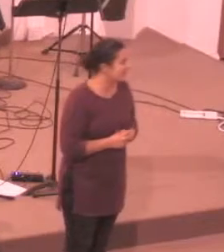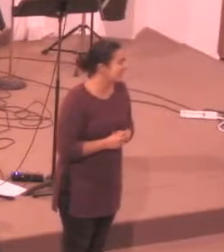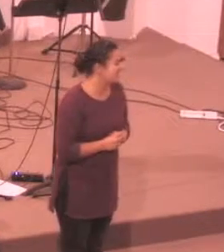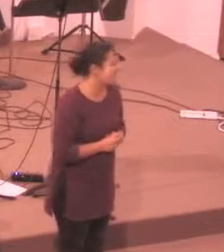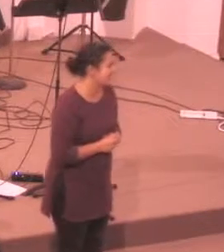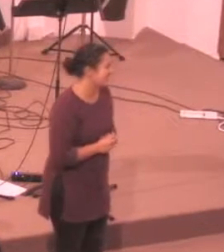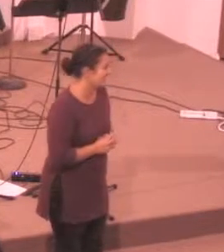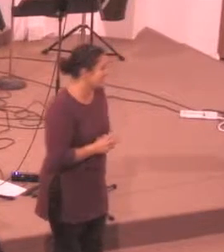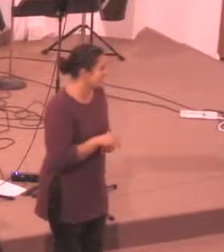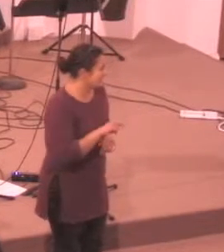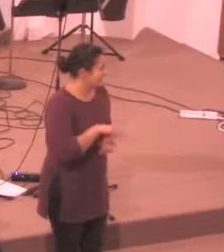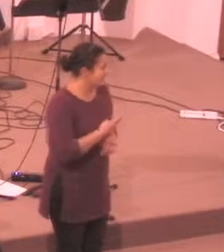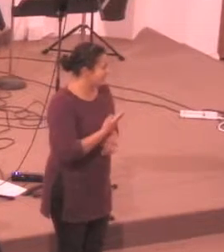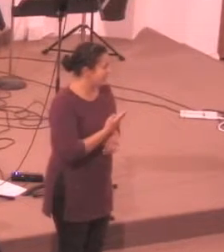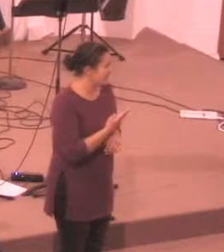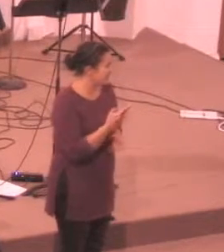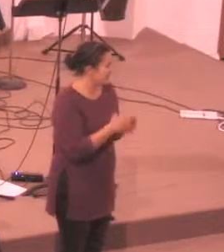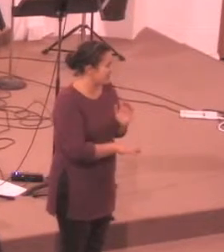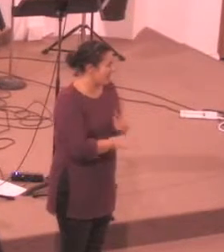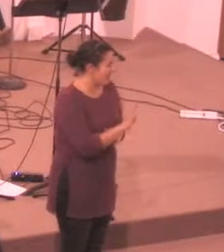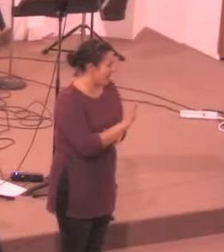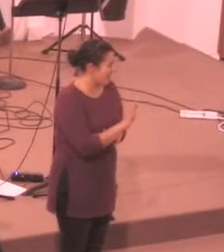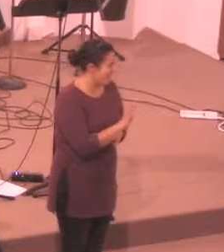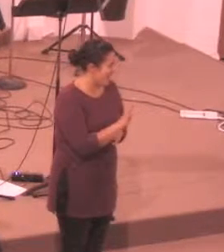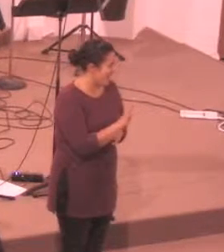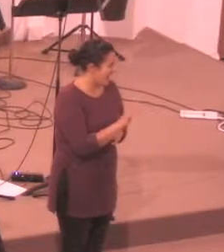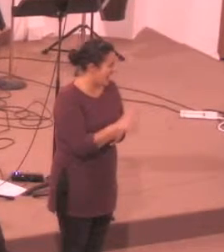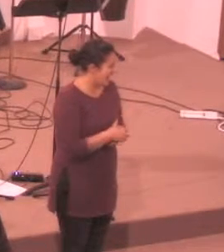Ephesians chapter 5.